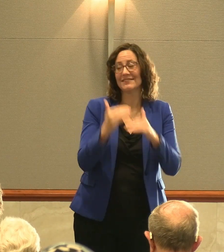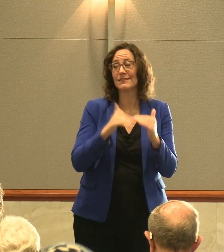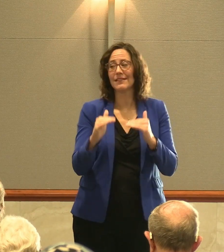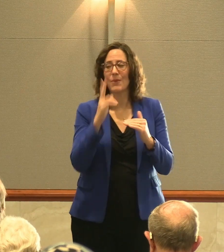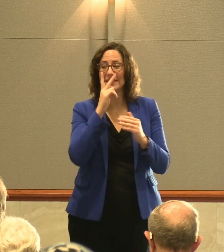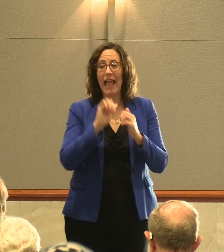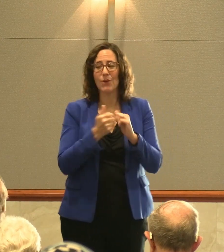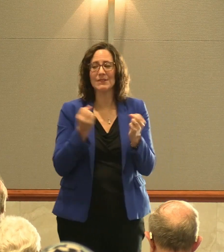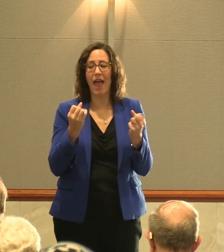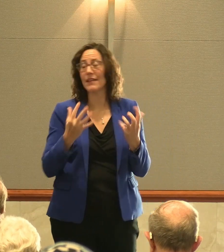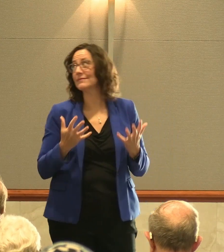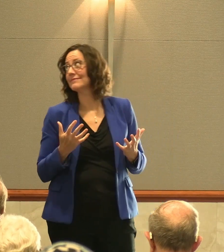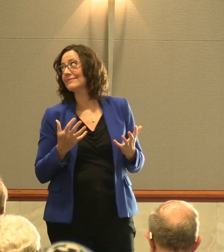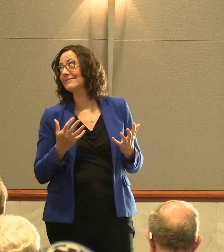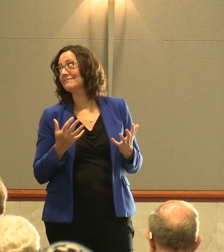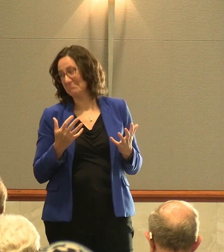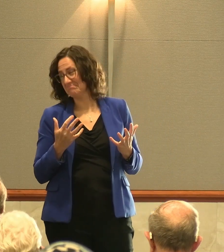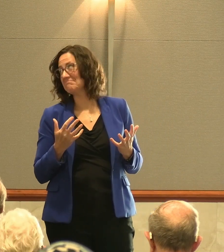see how you sign that.